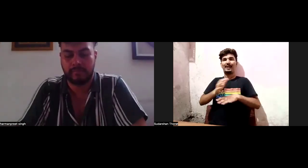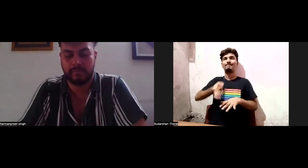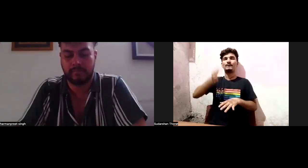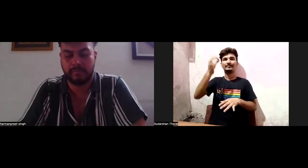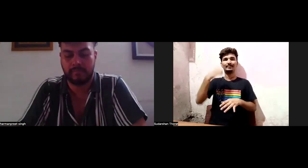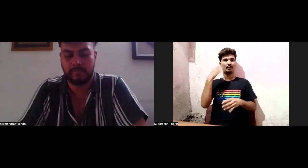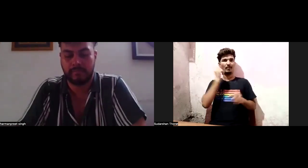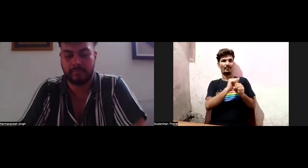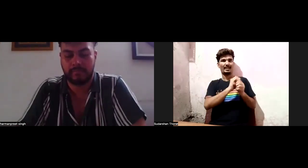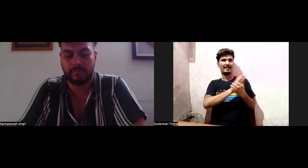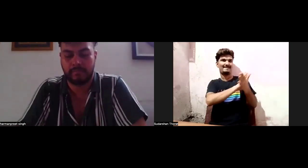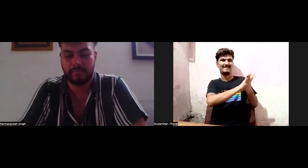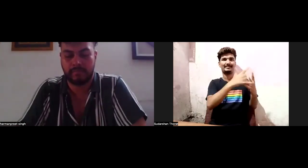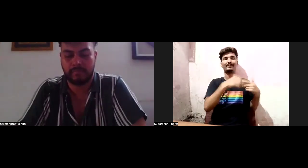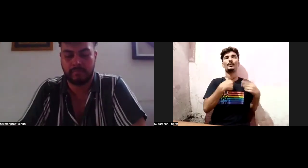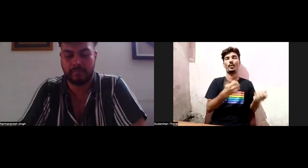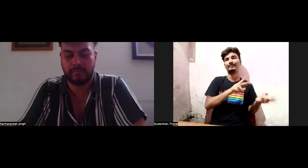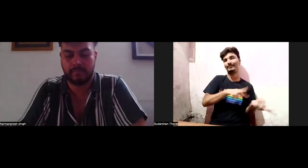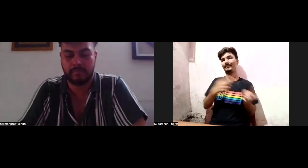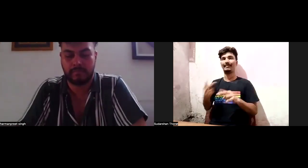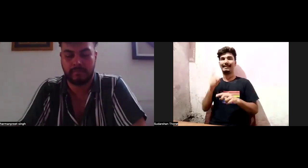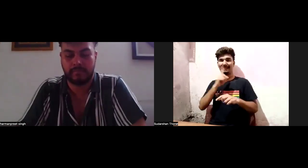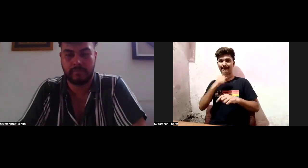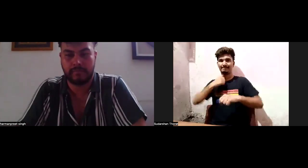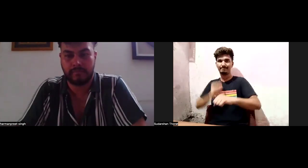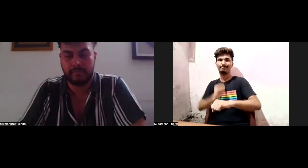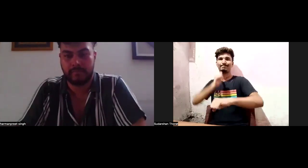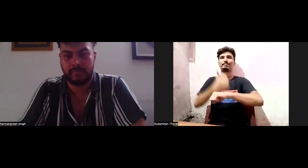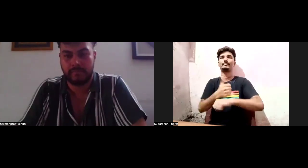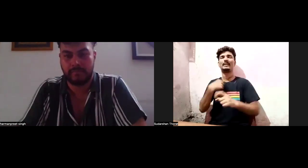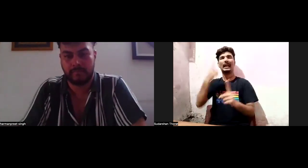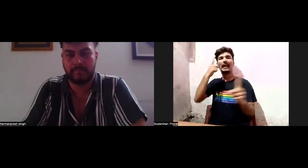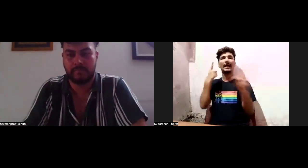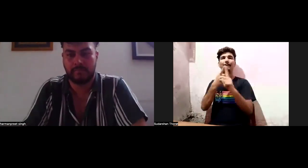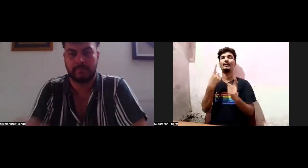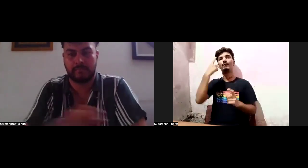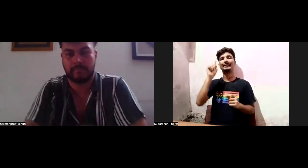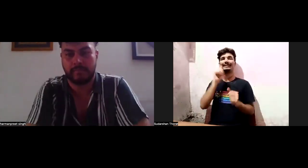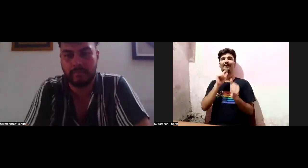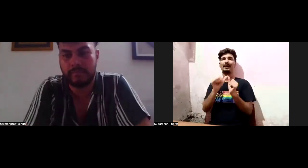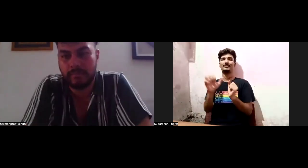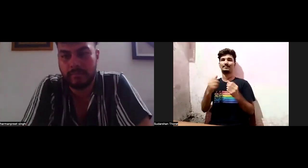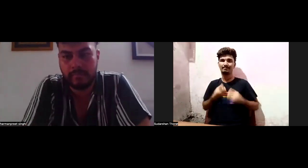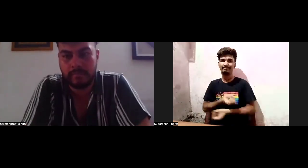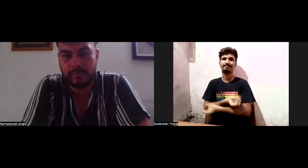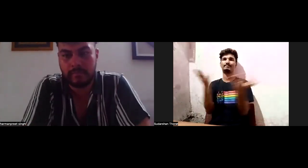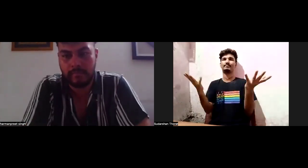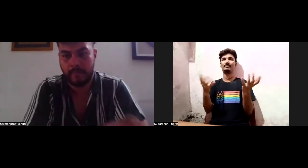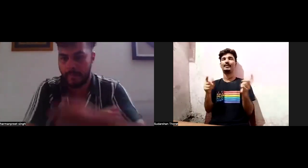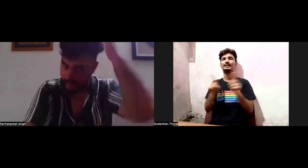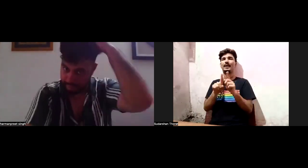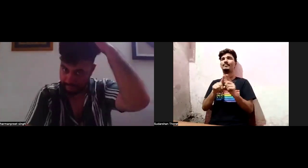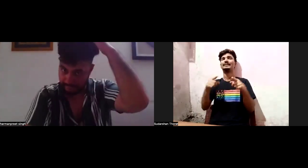the accessibility. So I'm planning in the future, once I'm done with the hearing where community work, I